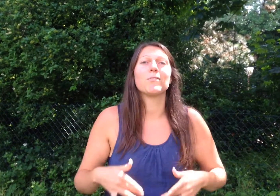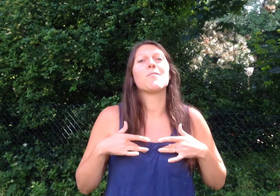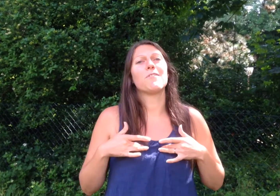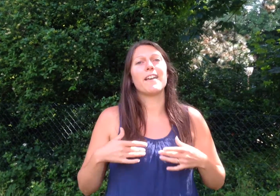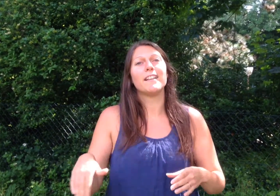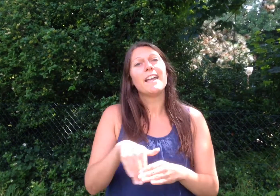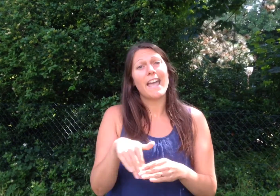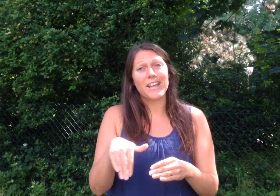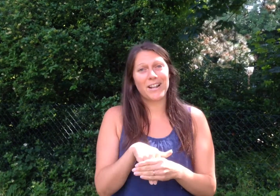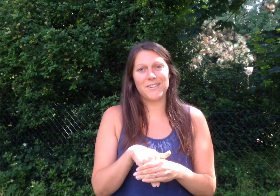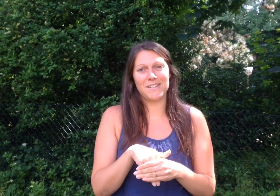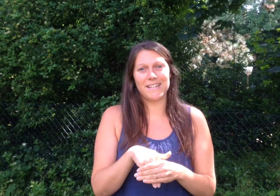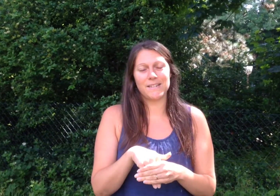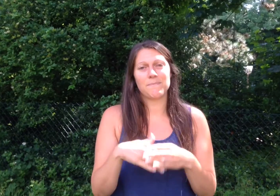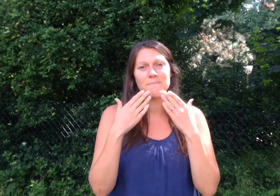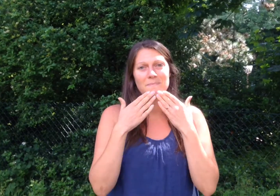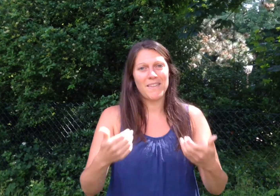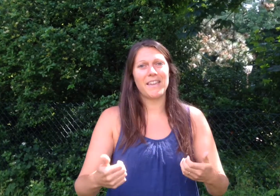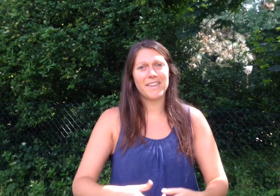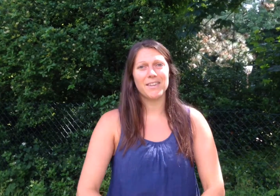can feel included. Thank you.